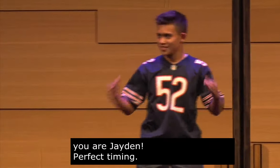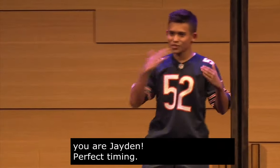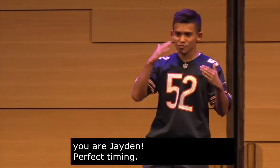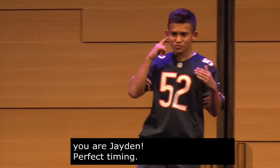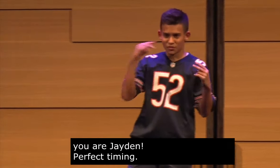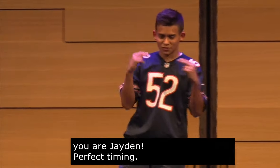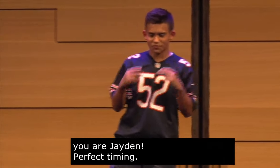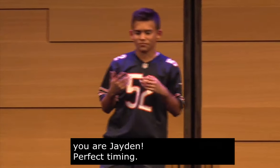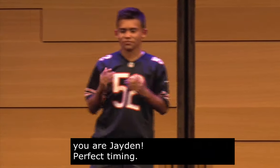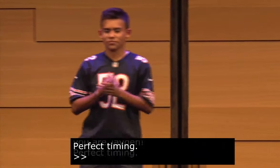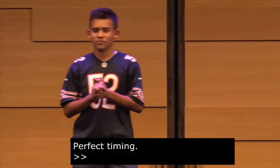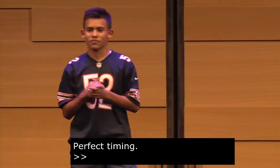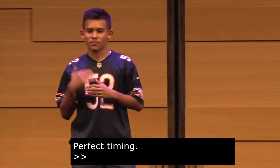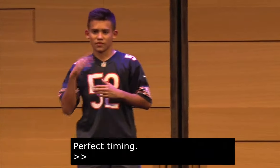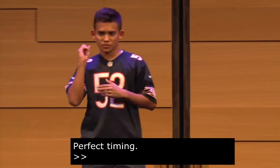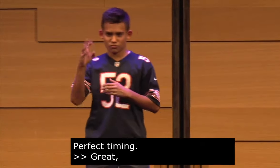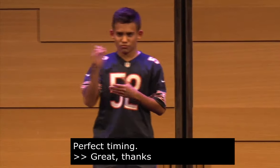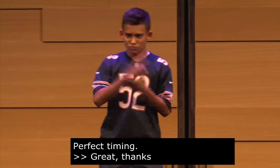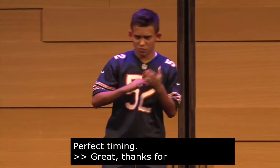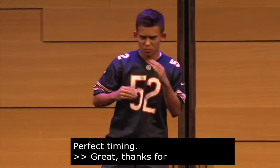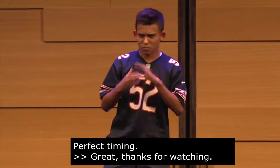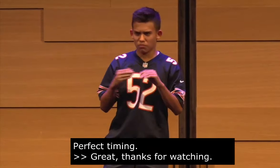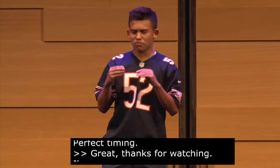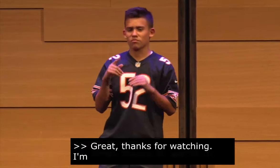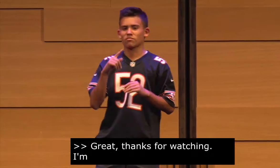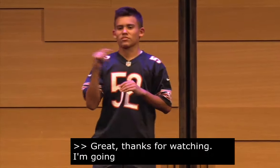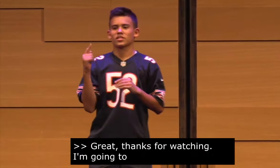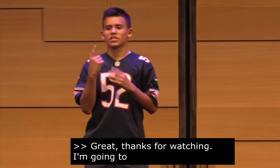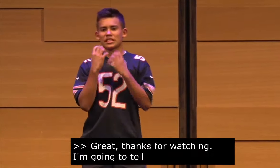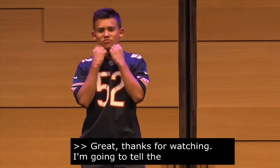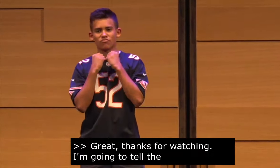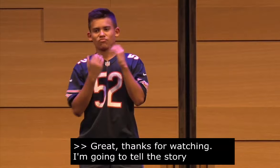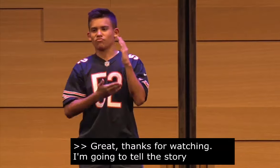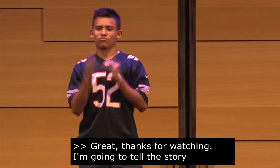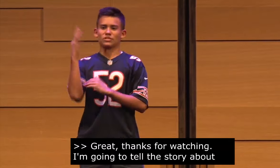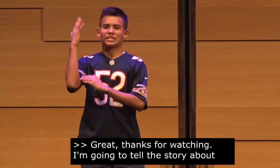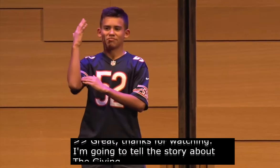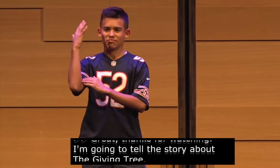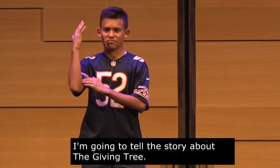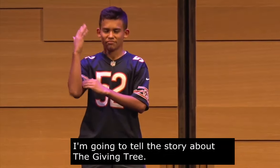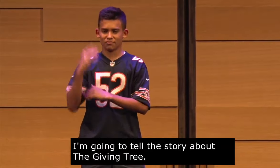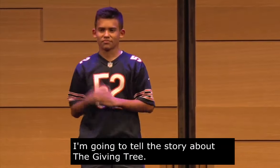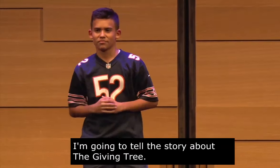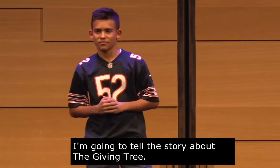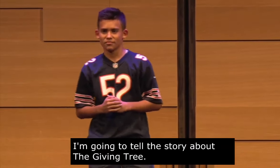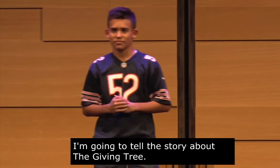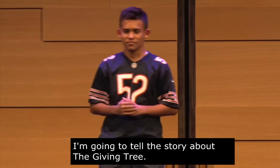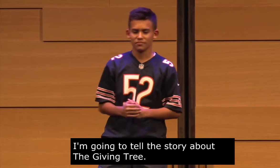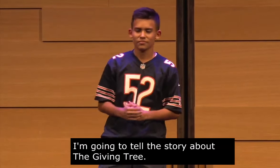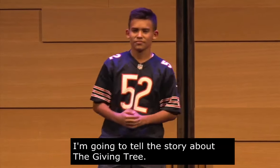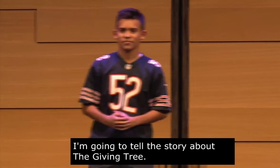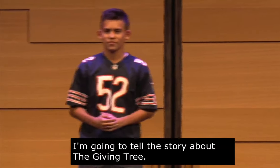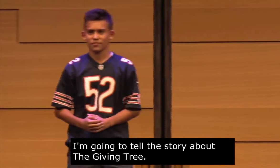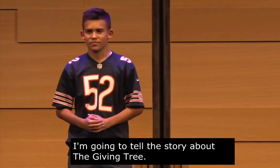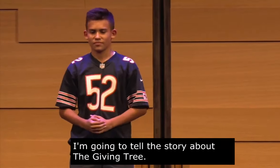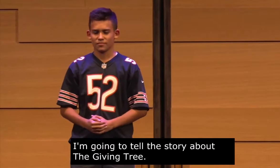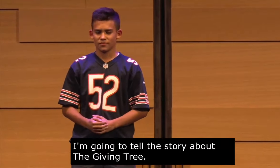Great. Thanks for watching. I'm going to tell the story about the giving tree.